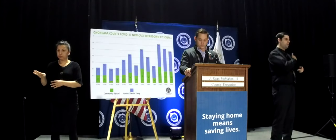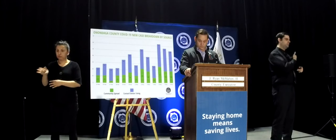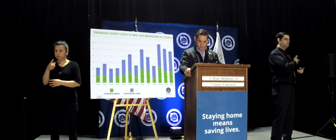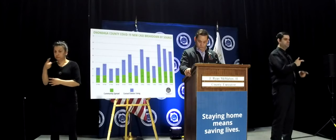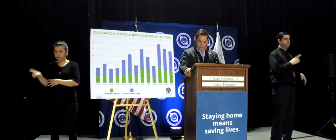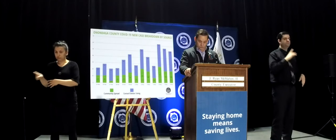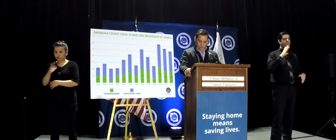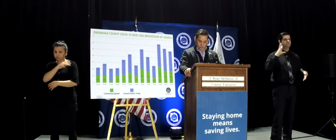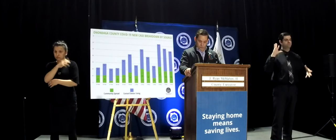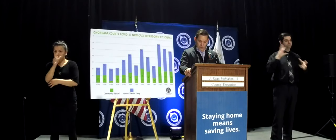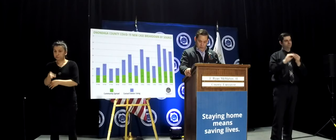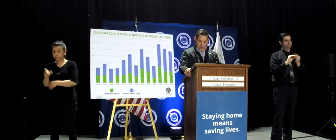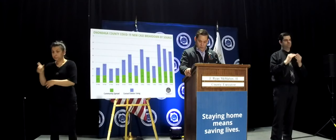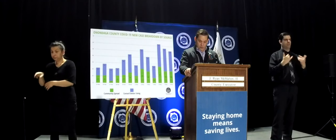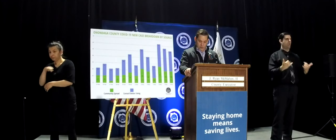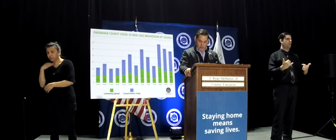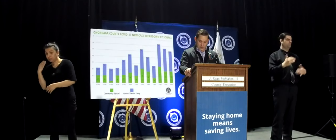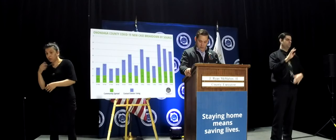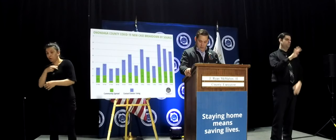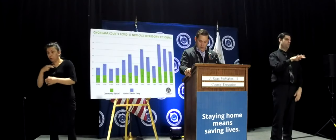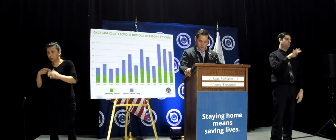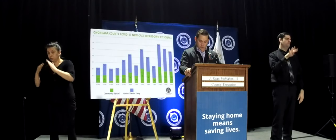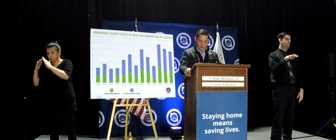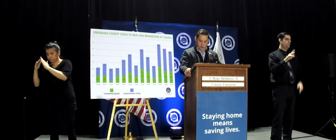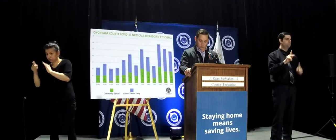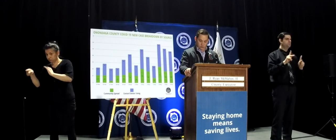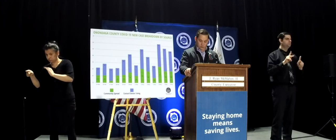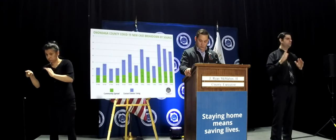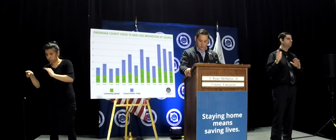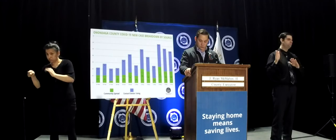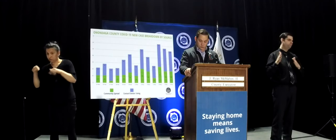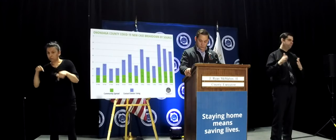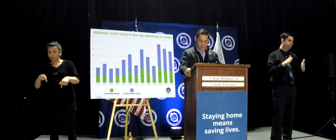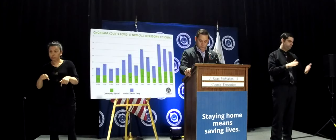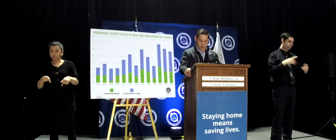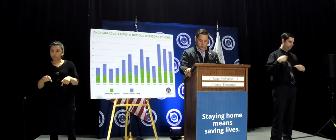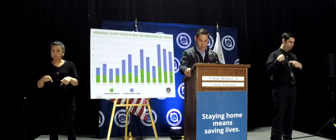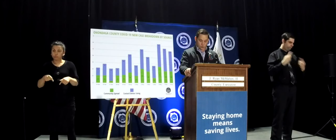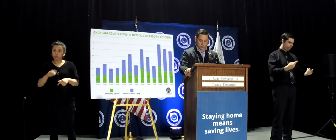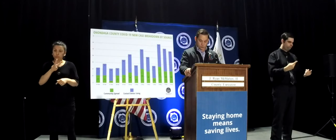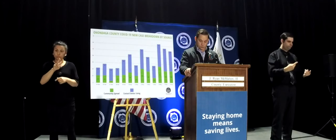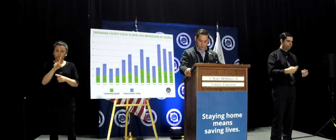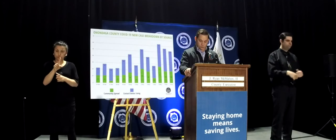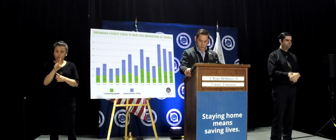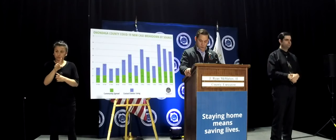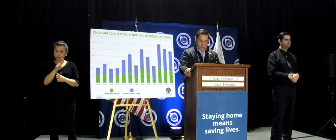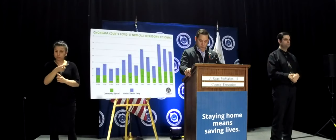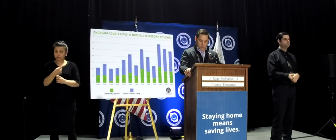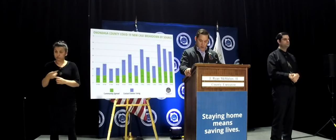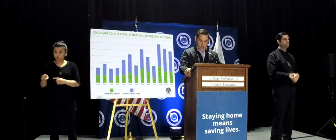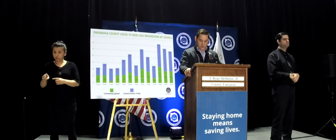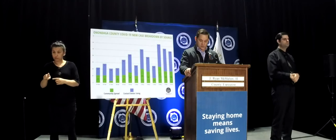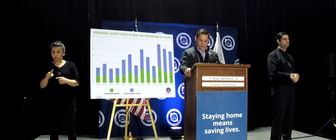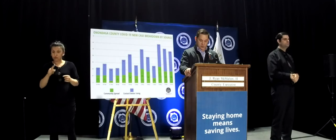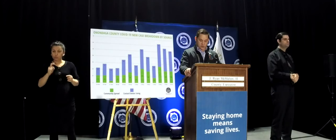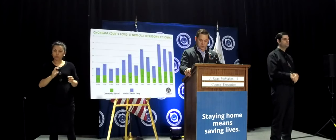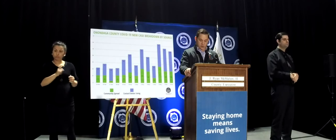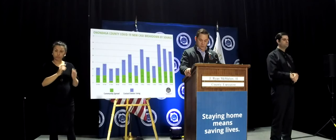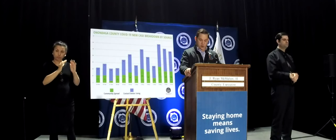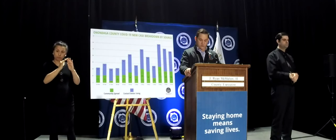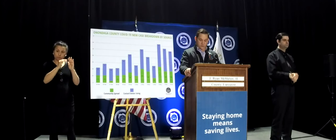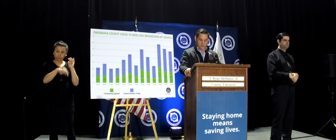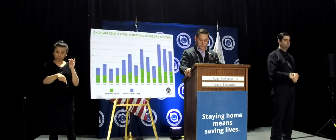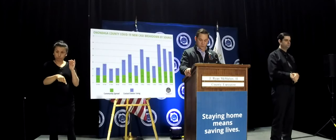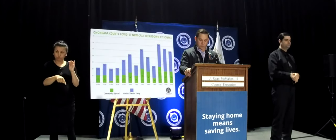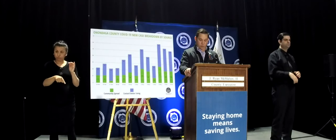hospitalization, and we now have lost 21 individuals in nursing homes. This information is